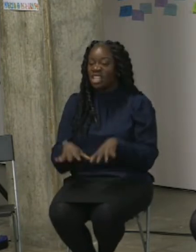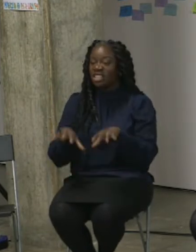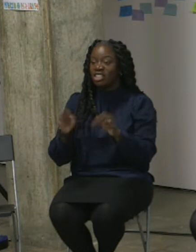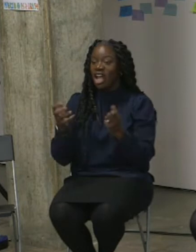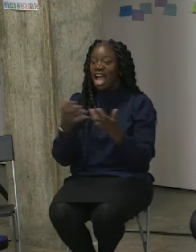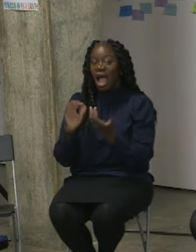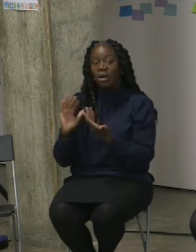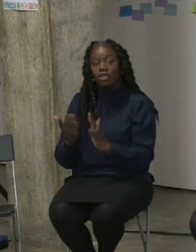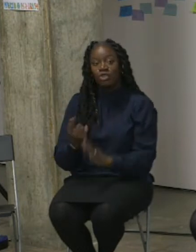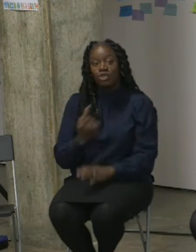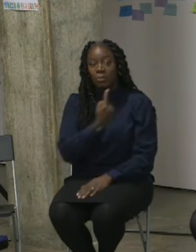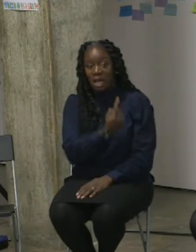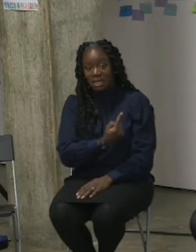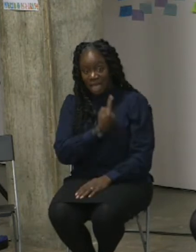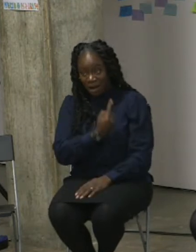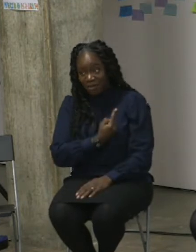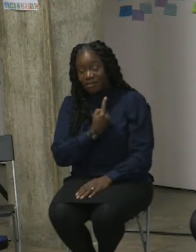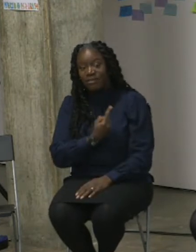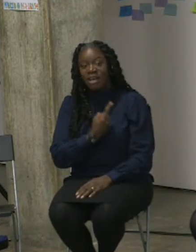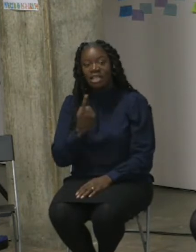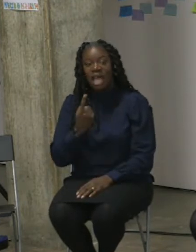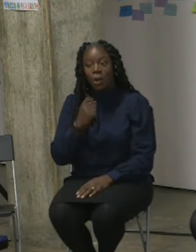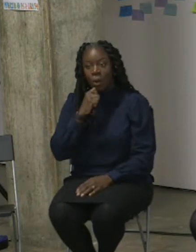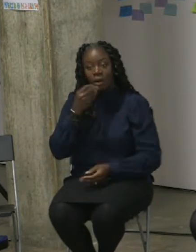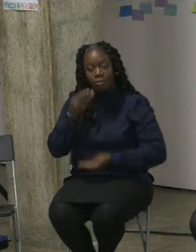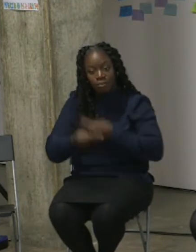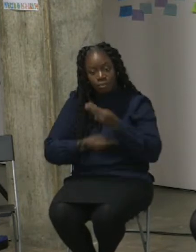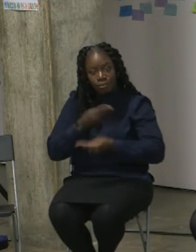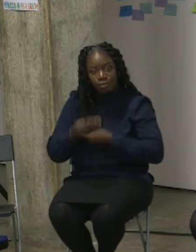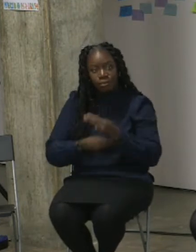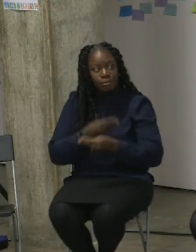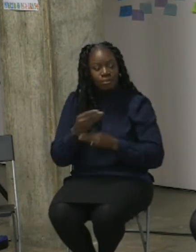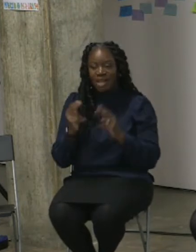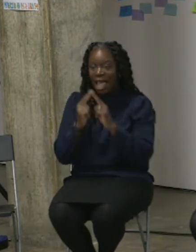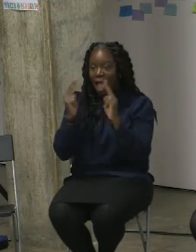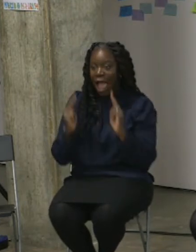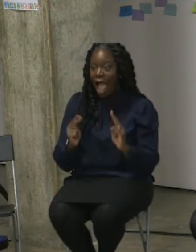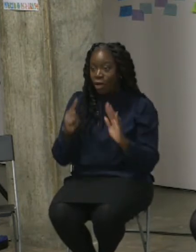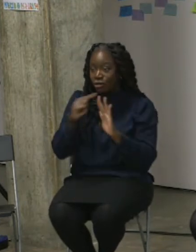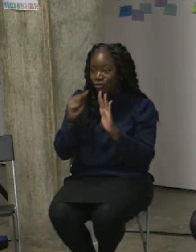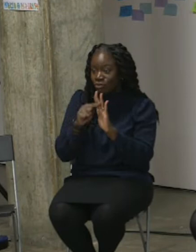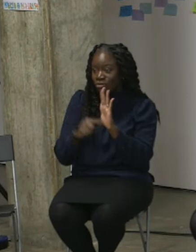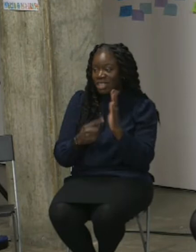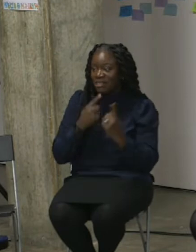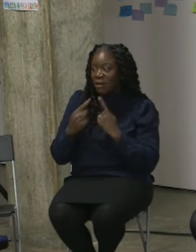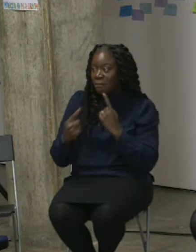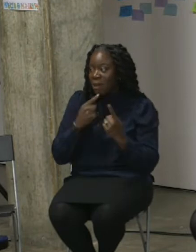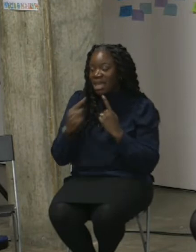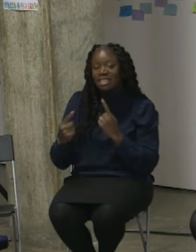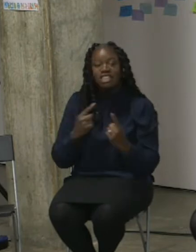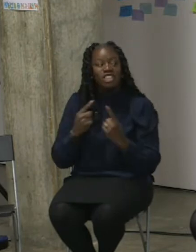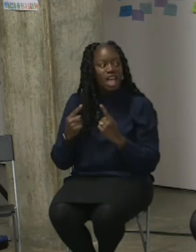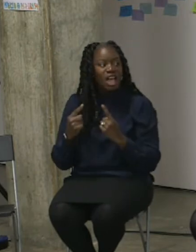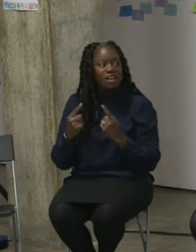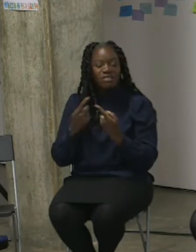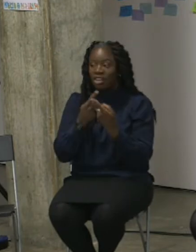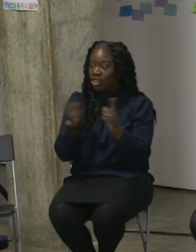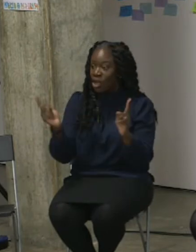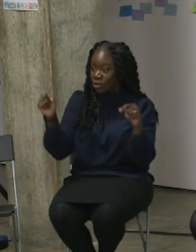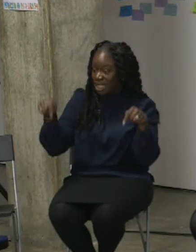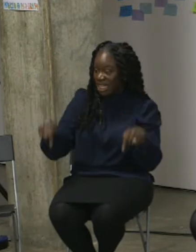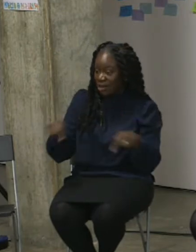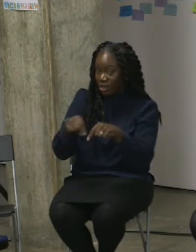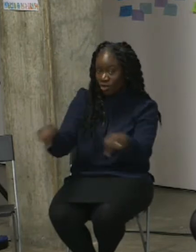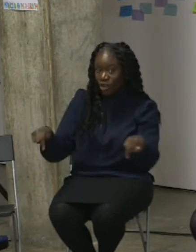introduce myself and then just talk about a bit of housekeeping information for those folks that are physically in the